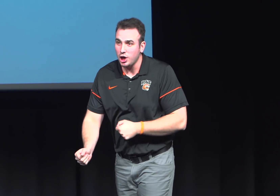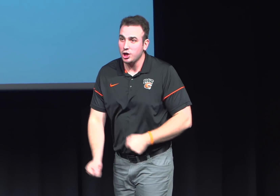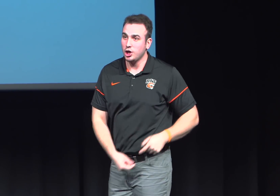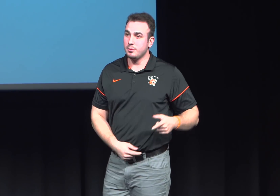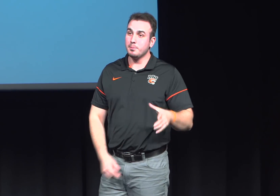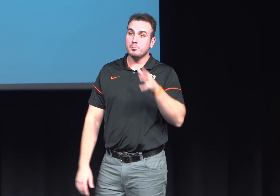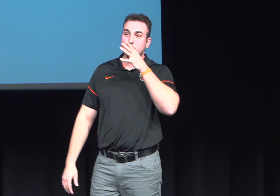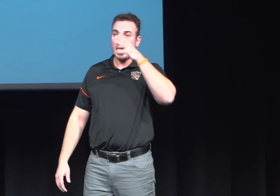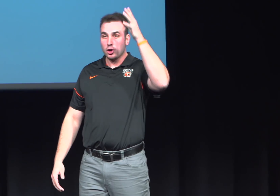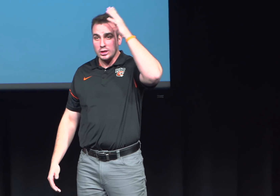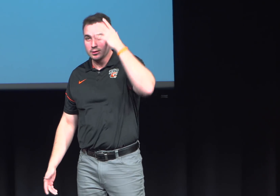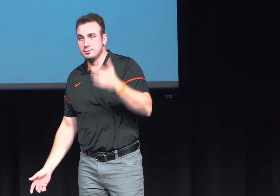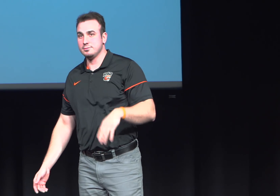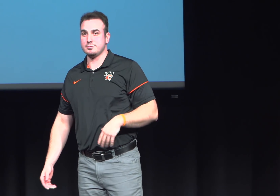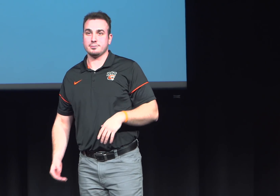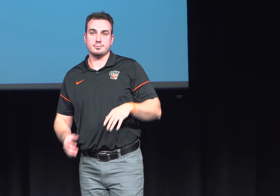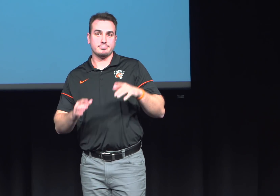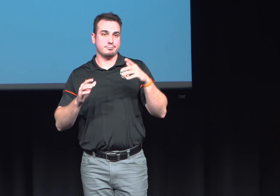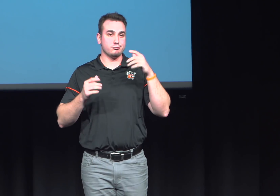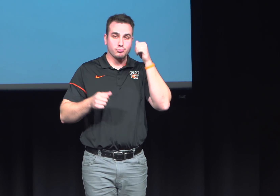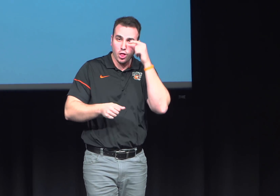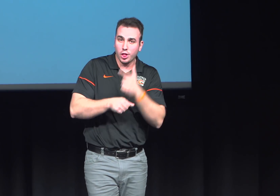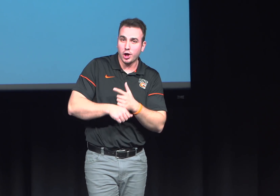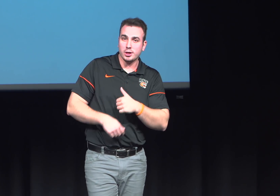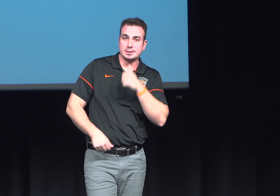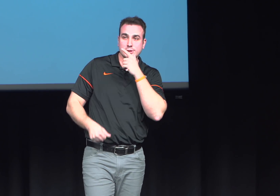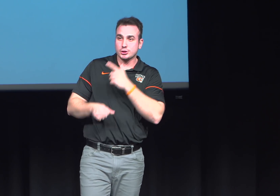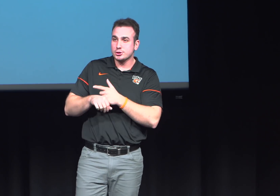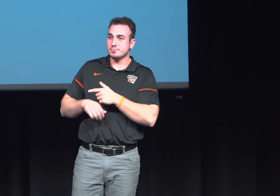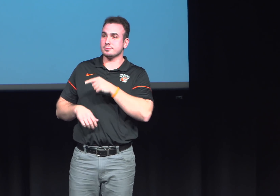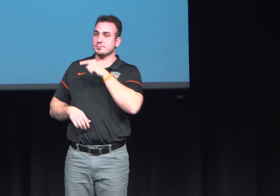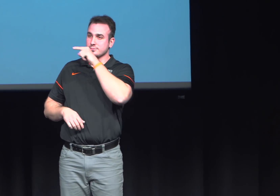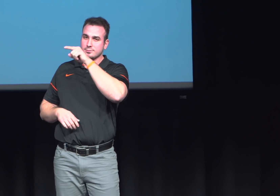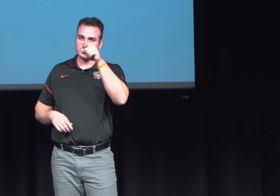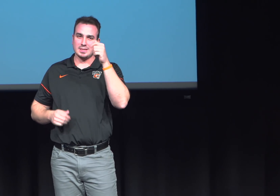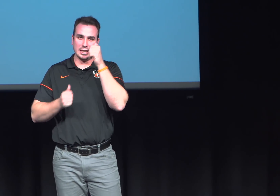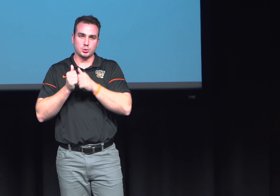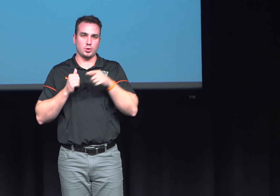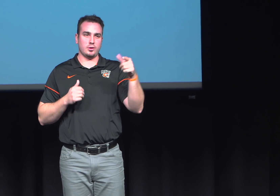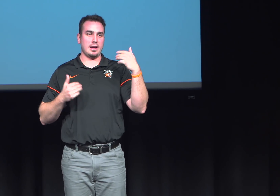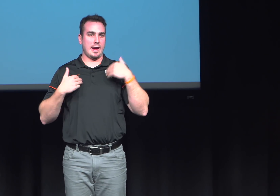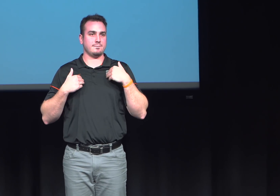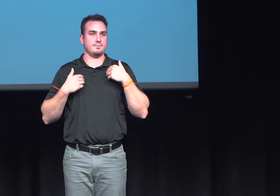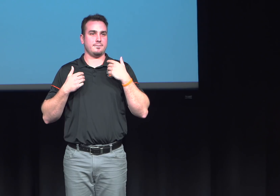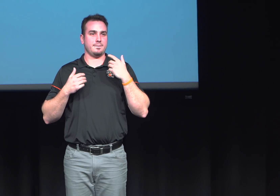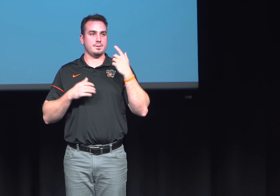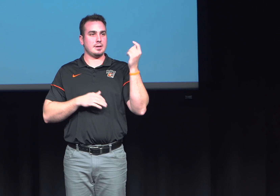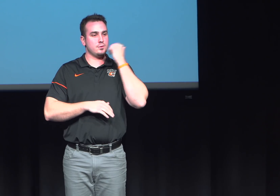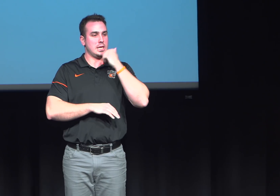janitor, a parent, brother, a sister. And each of your experiences, you just